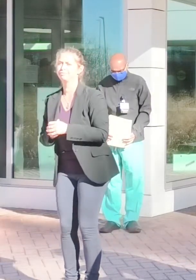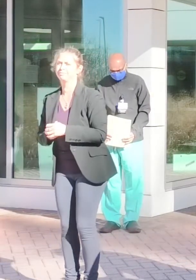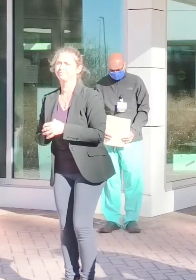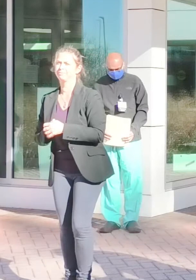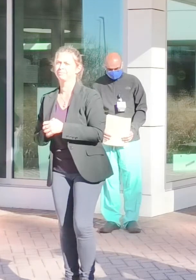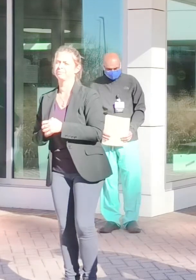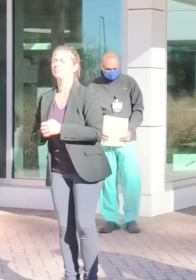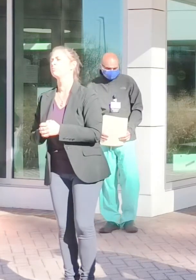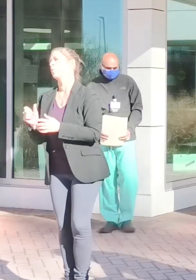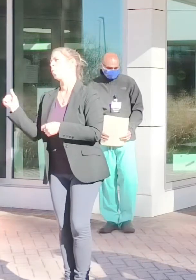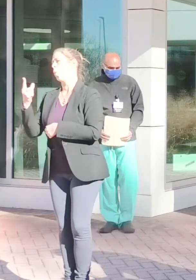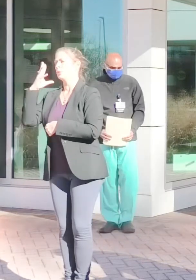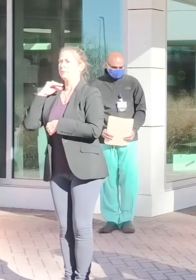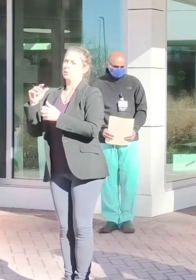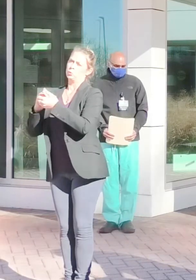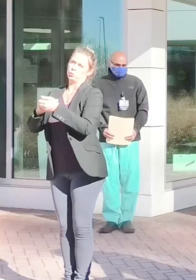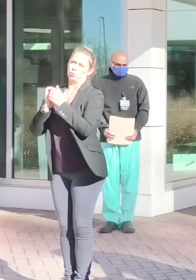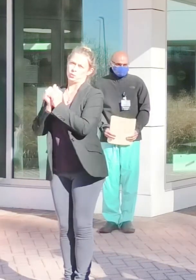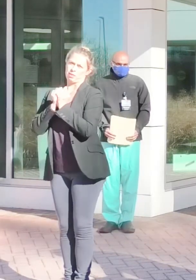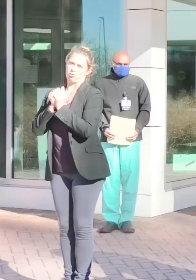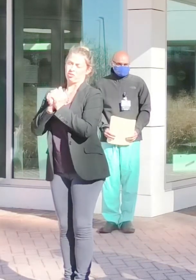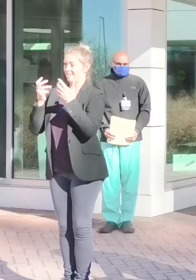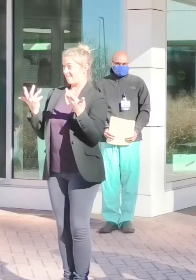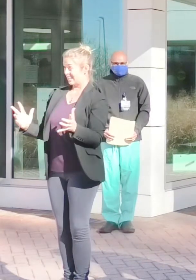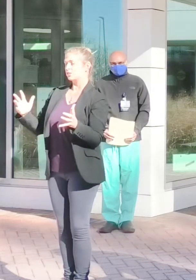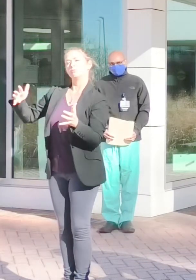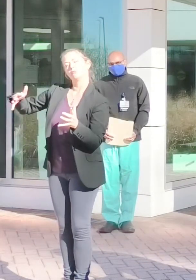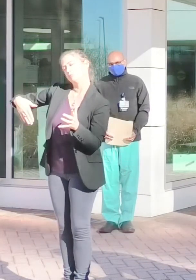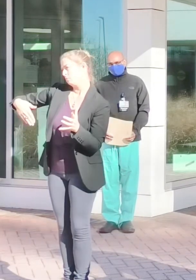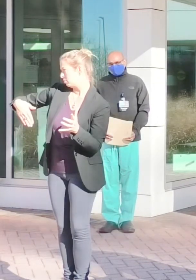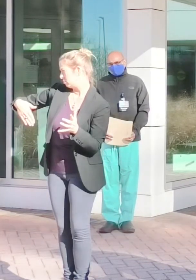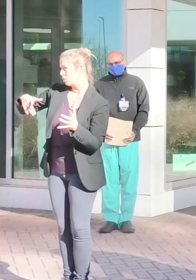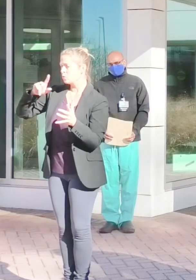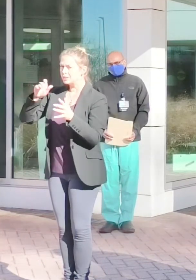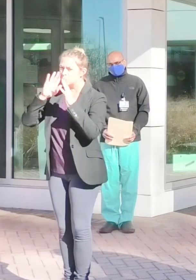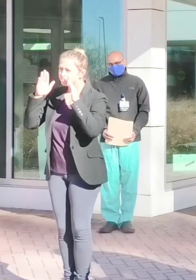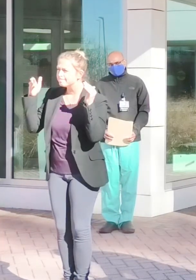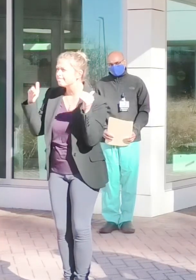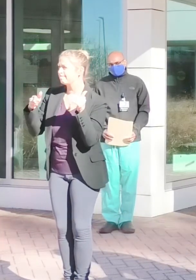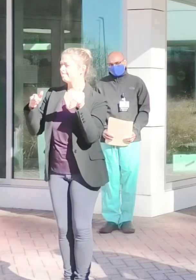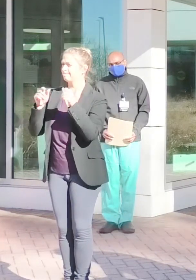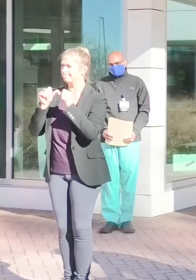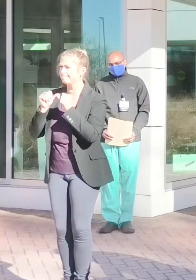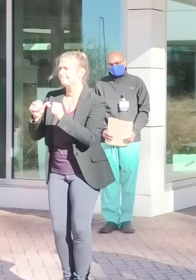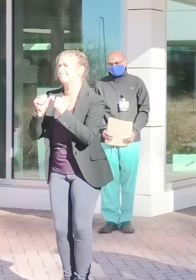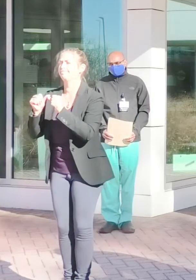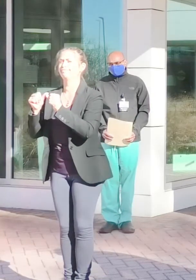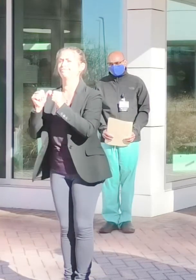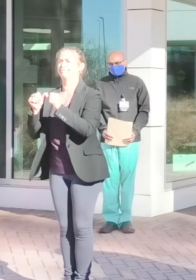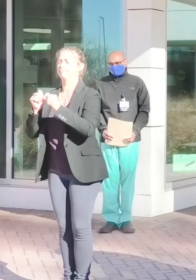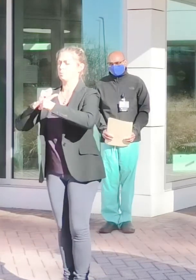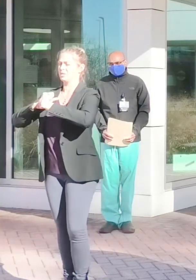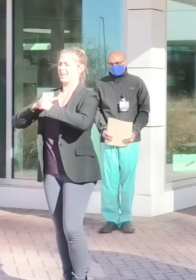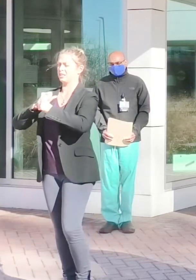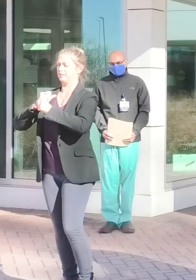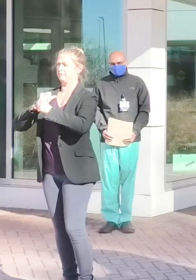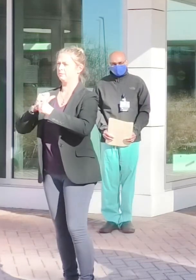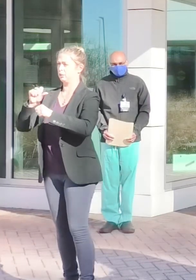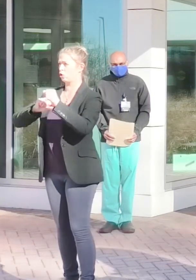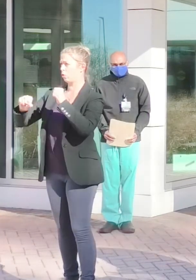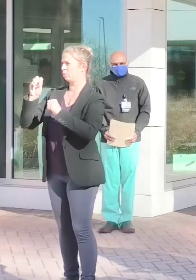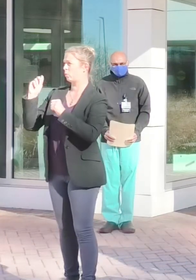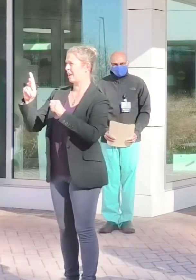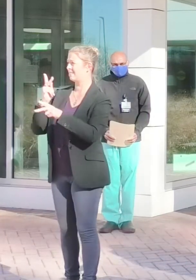together, but it isn't over yet. We will need to stay focused on protective measures and work as a community to keep each other safe. Thank